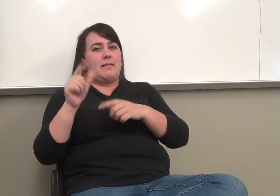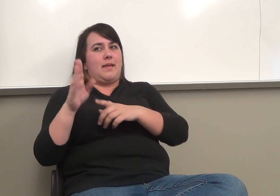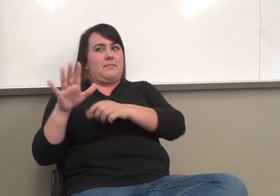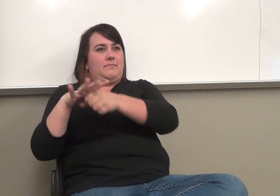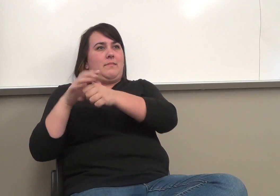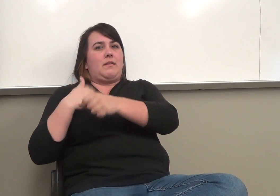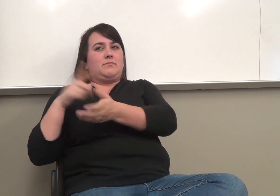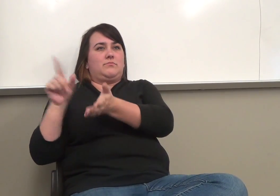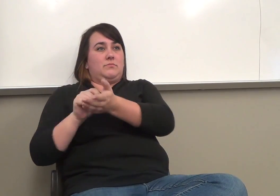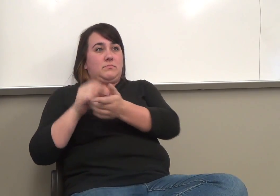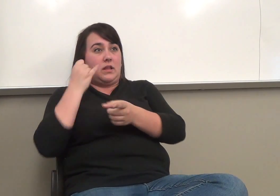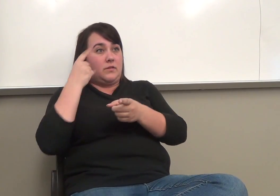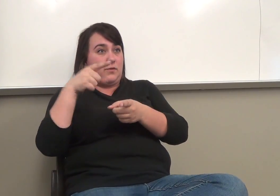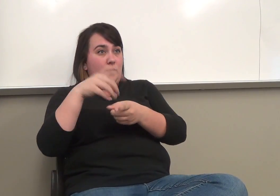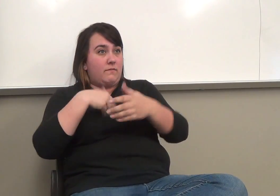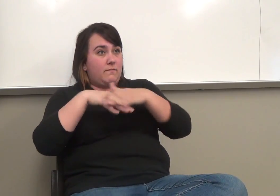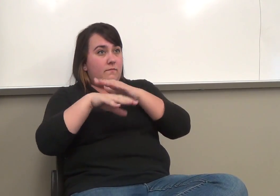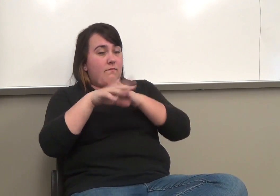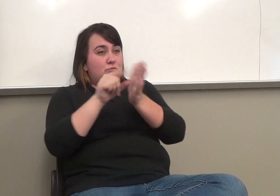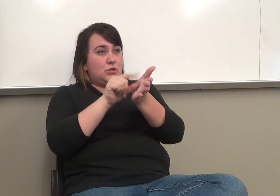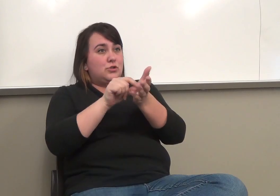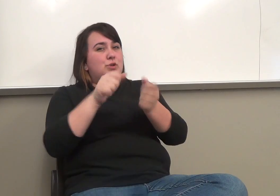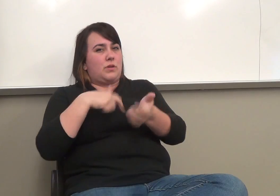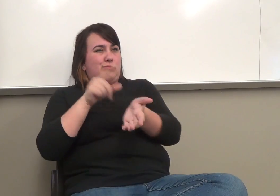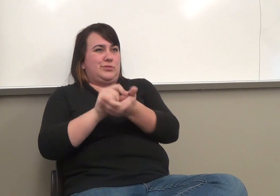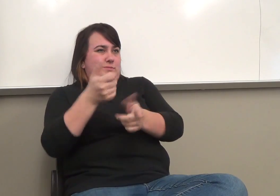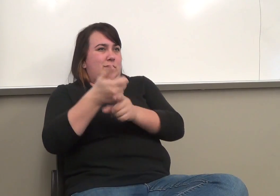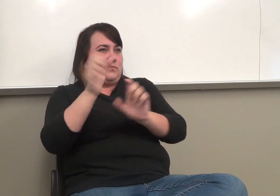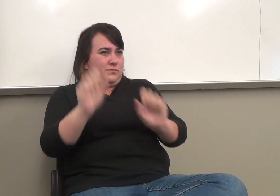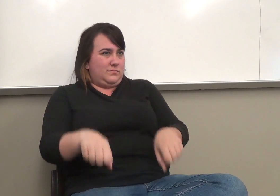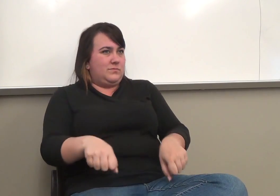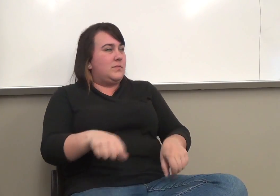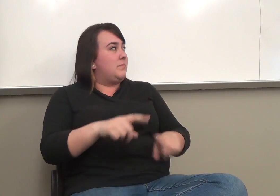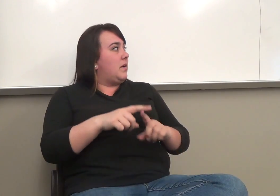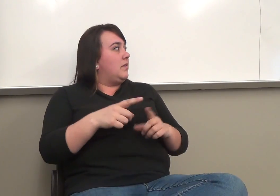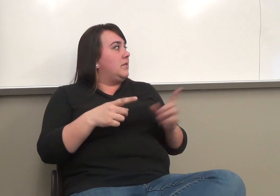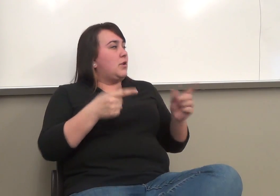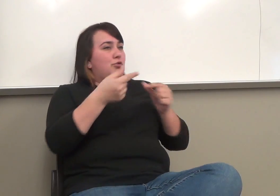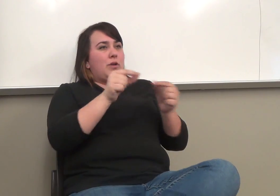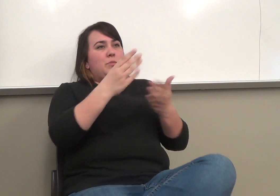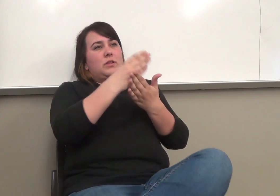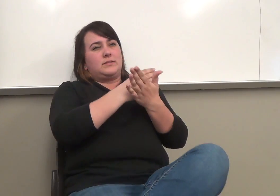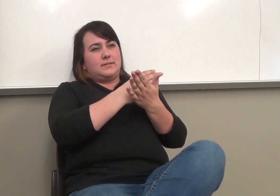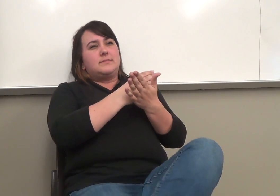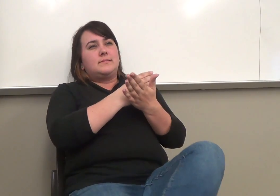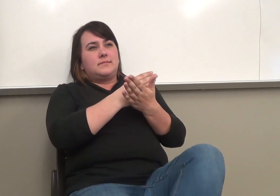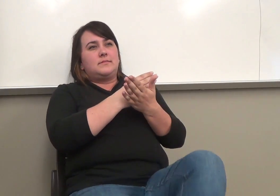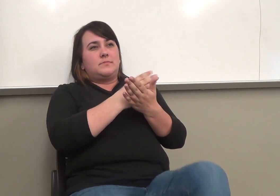if you have access to a printer. Just print it out and then you have it. But otherwise, it's up